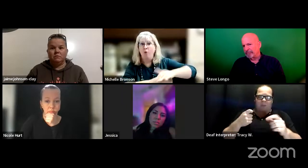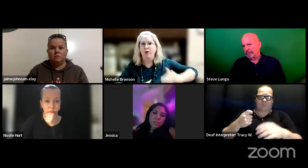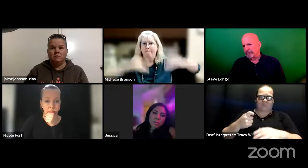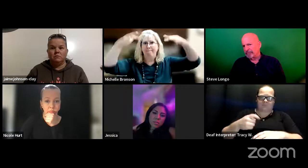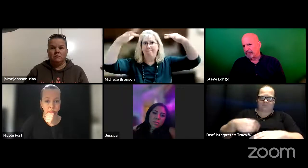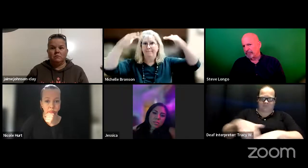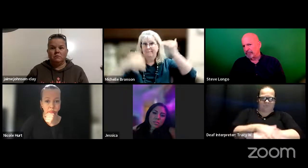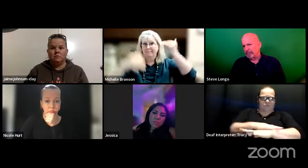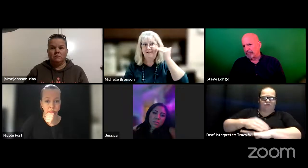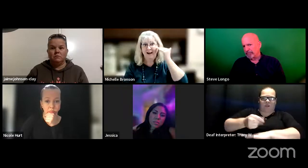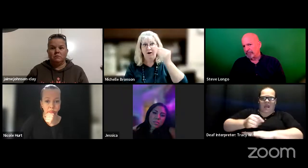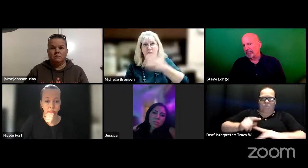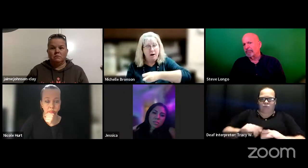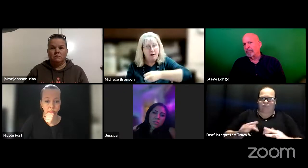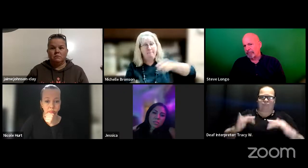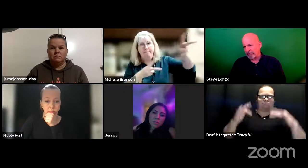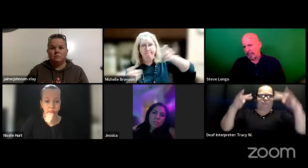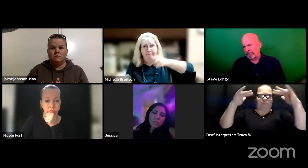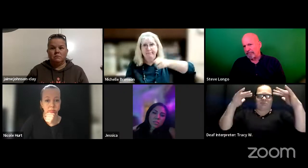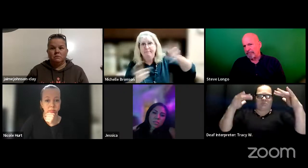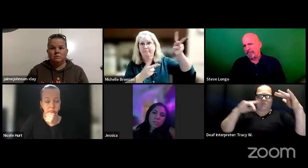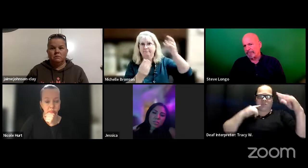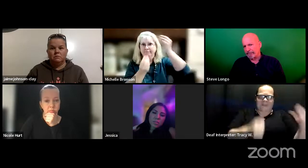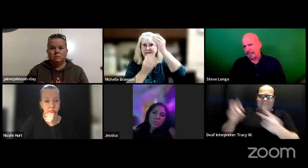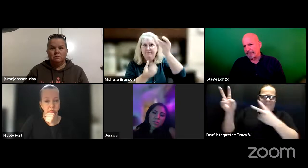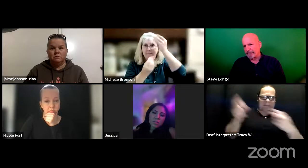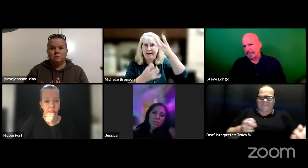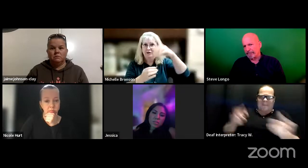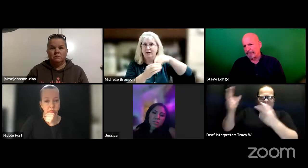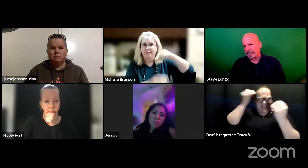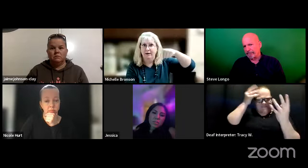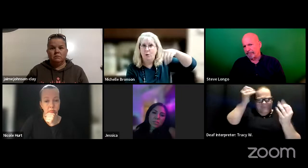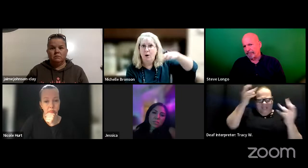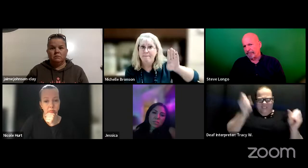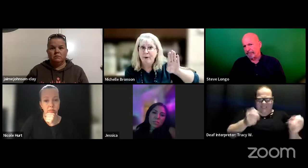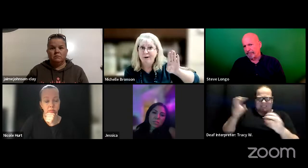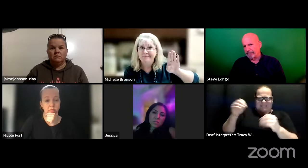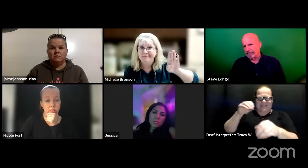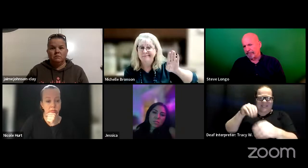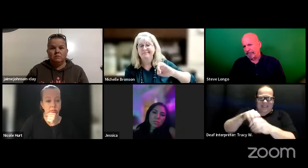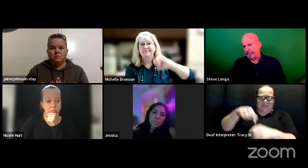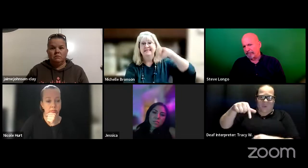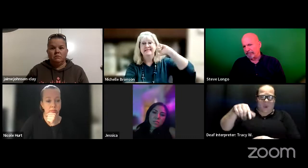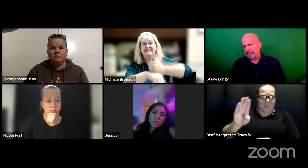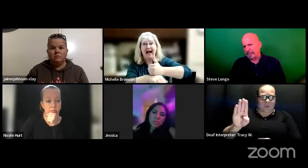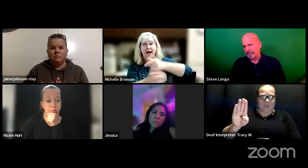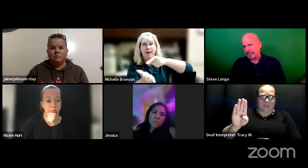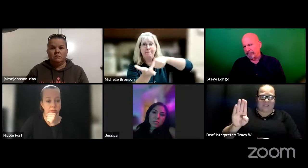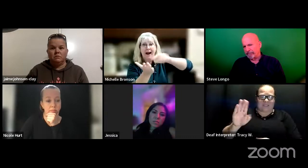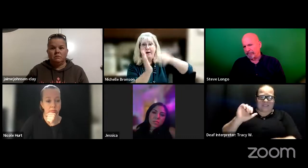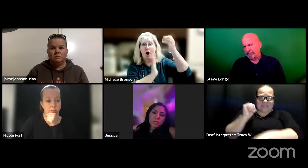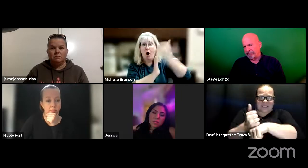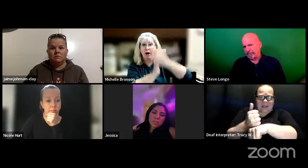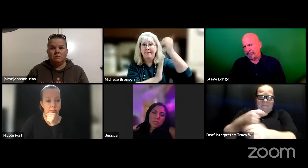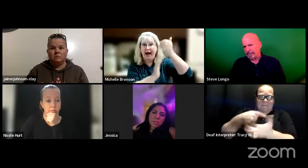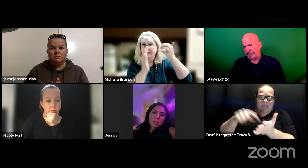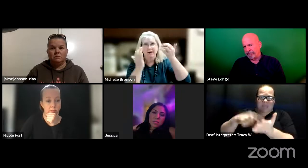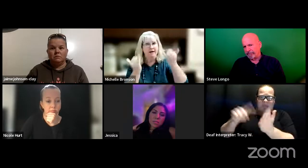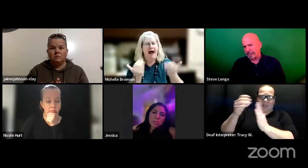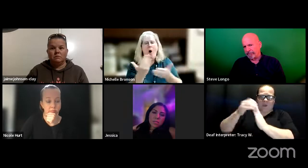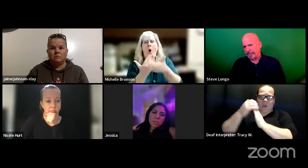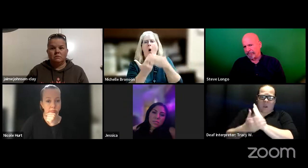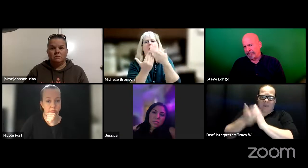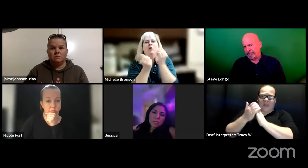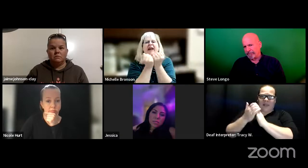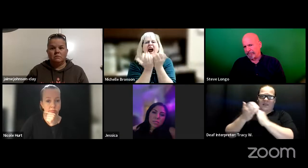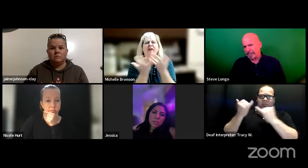the accounting department from ground up and uploaded all of the information into QuickBooks, set